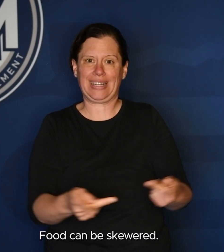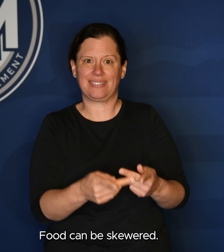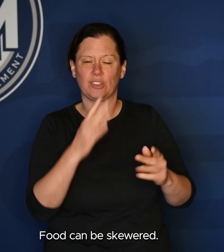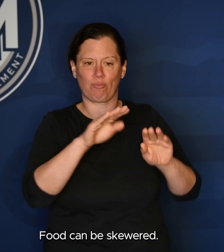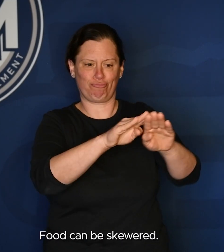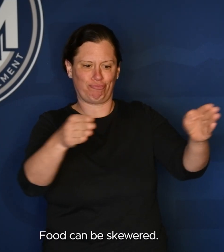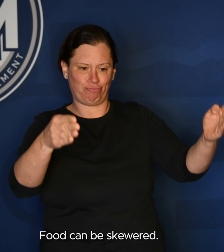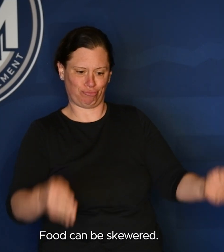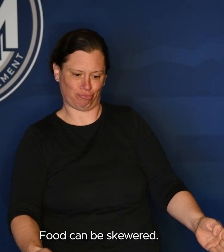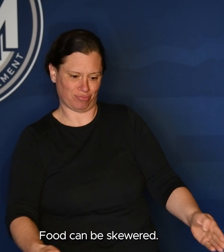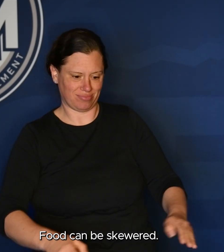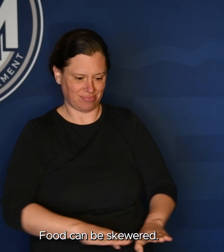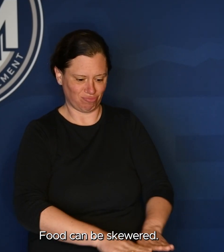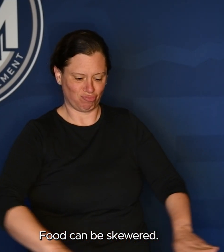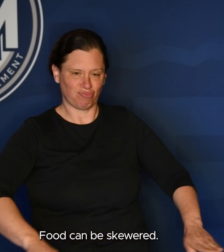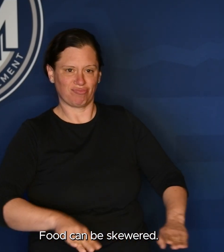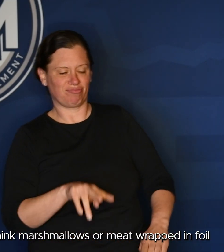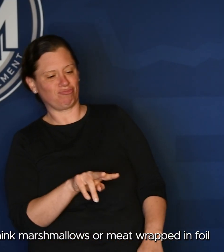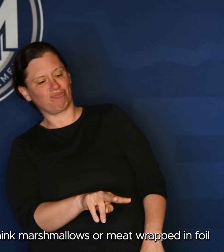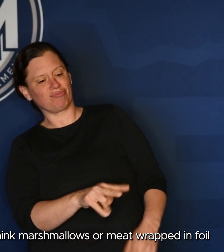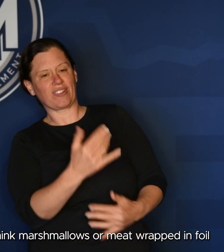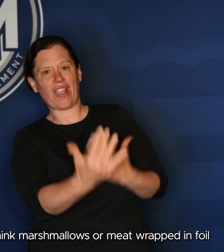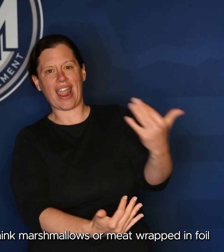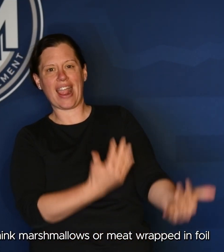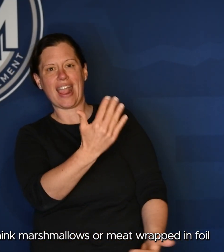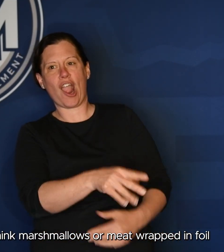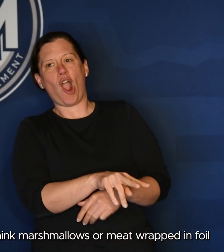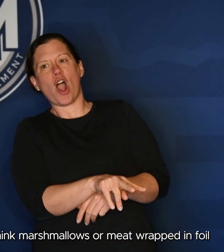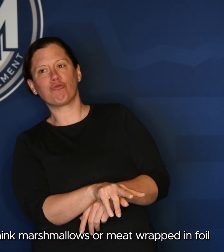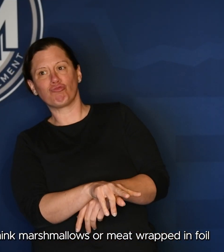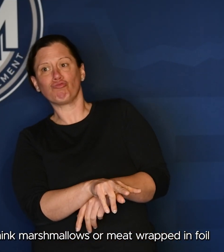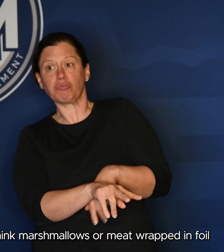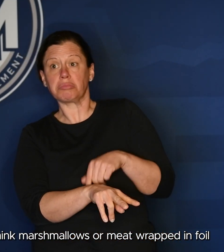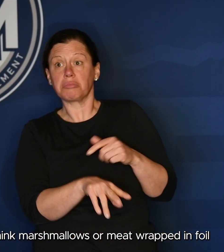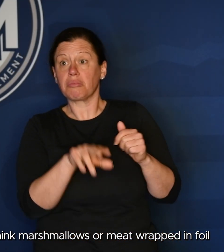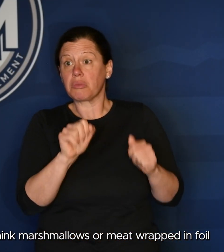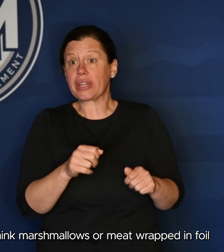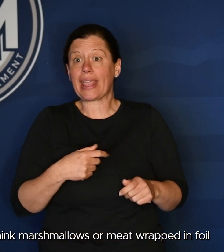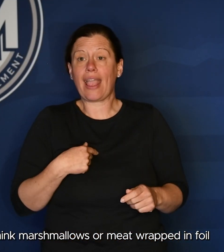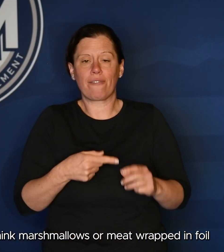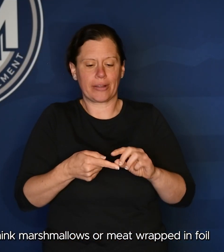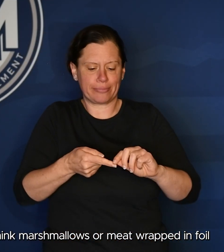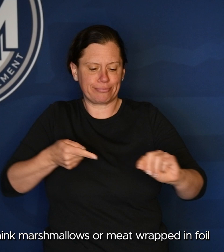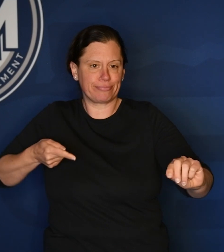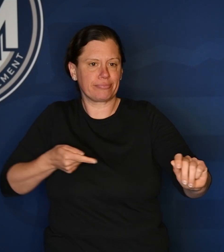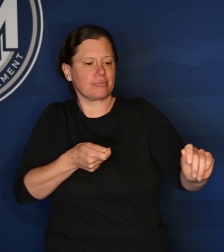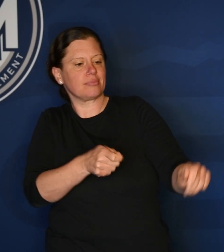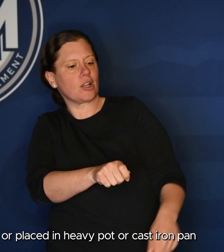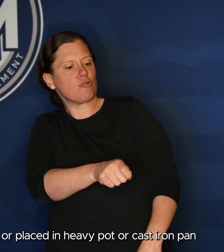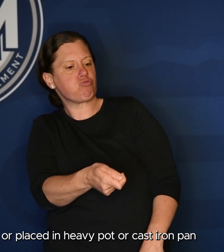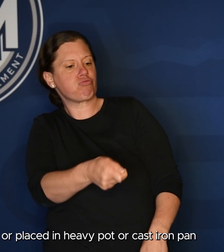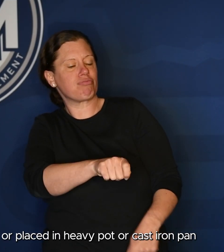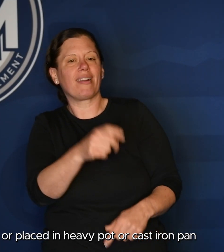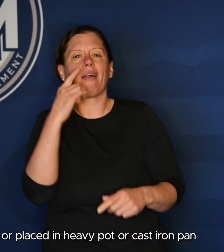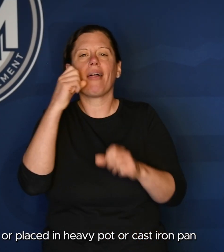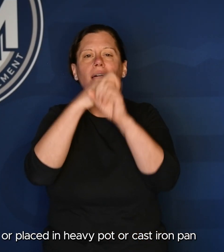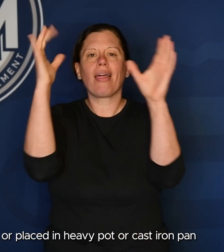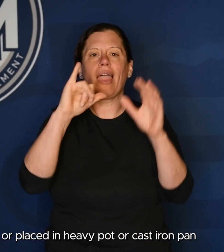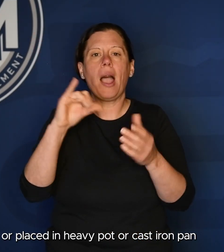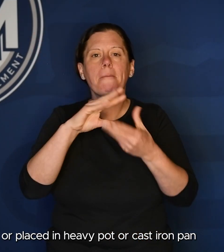Food can be skewered, think marshmallows or meat, wrapped in foil, or placed in a heavy pot or